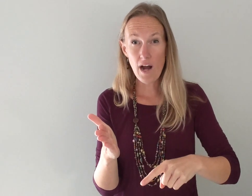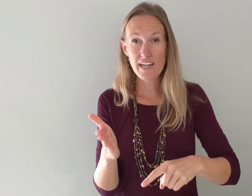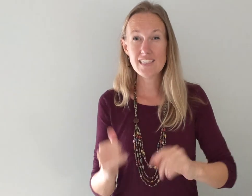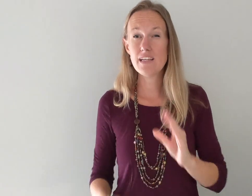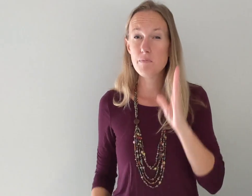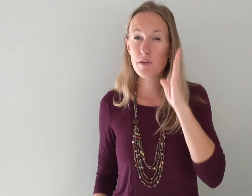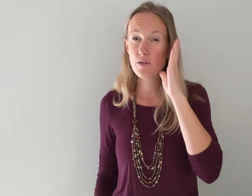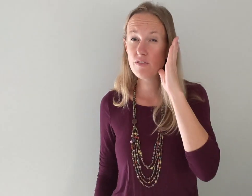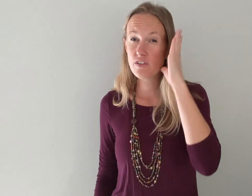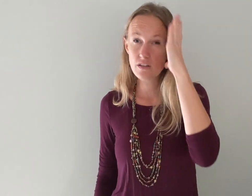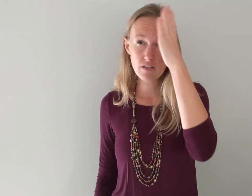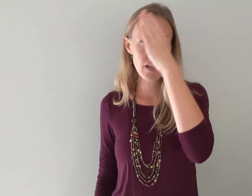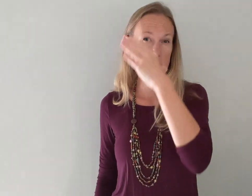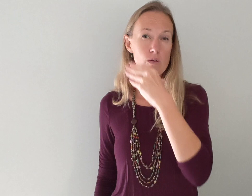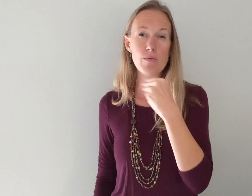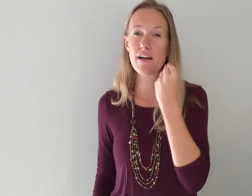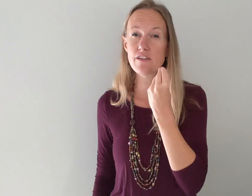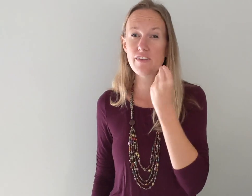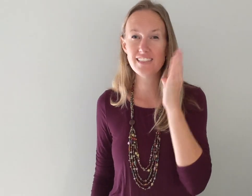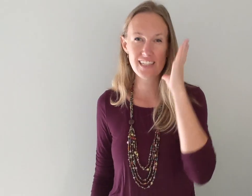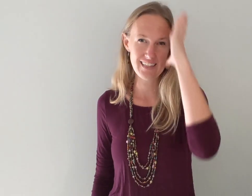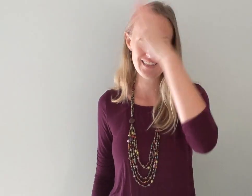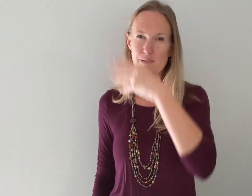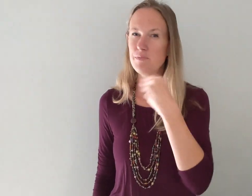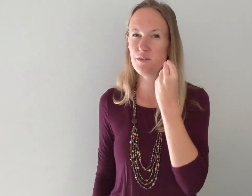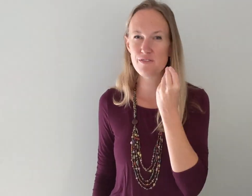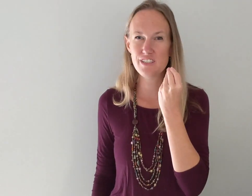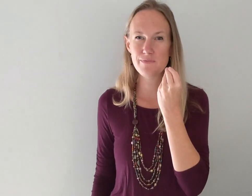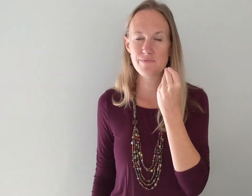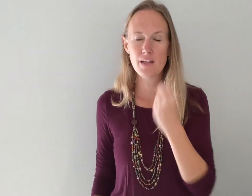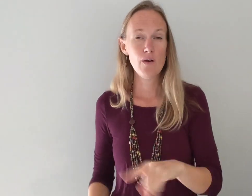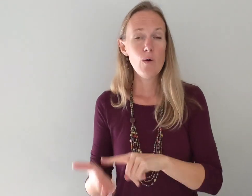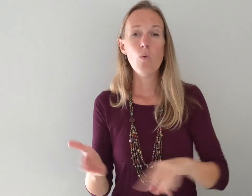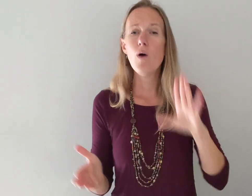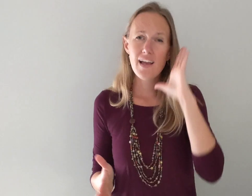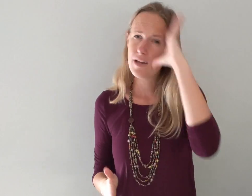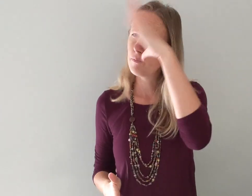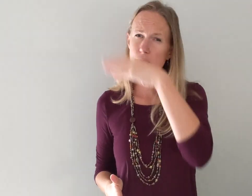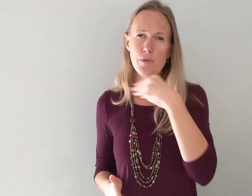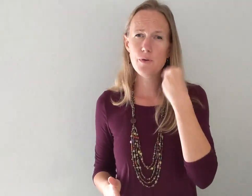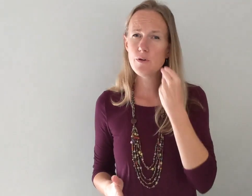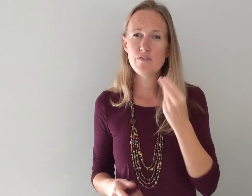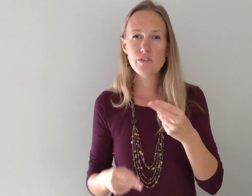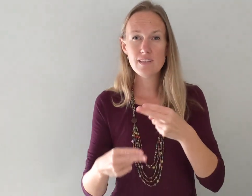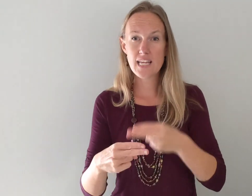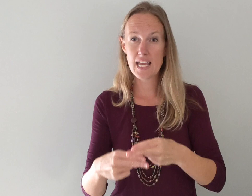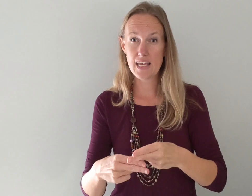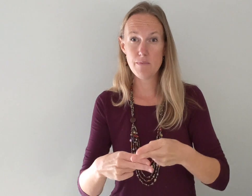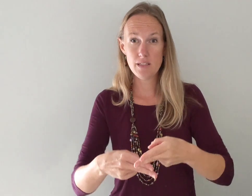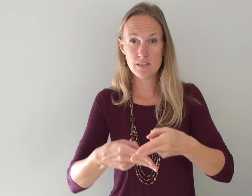What, and then beautiful, you kind of go around your face like this. Beautiful. What a beautiful name. So